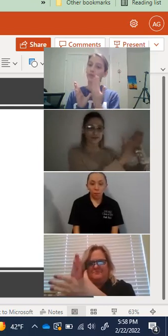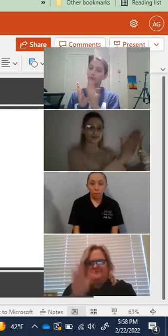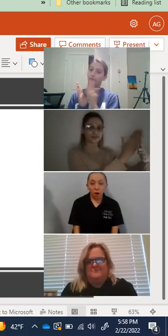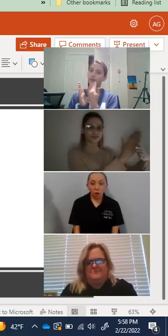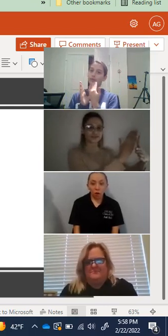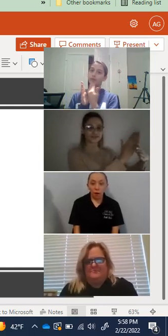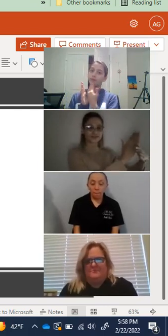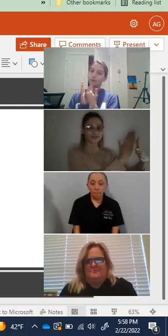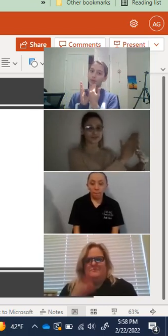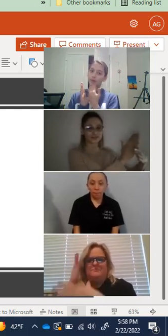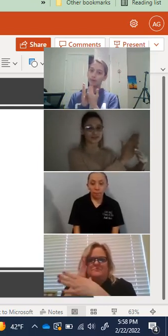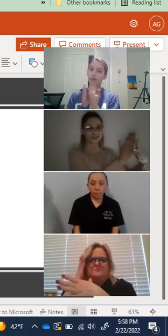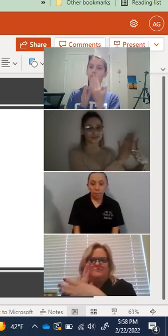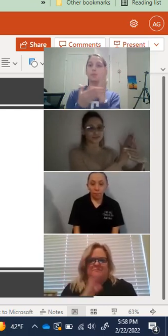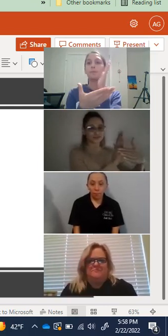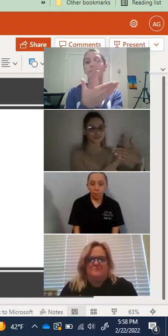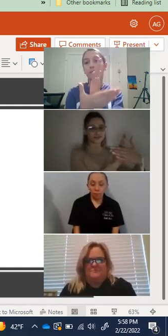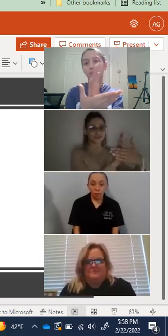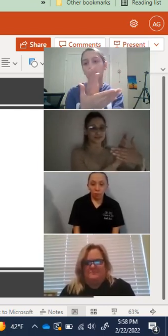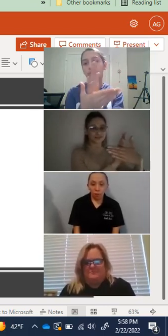Next is father.